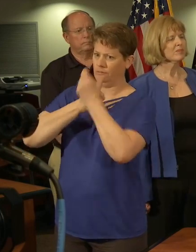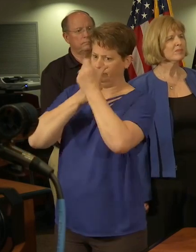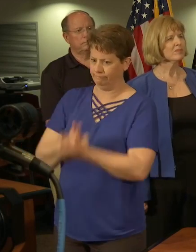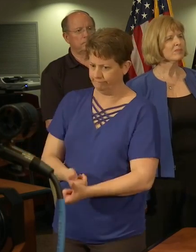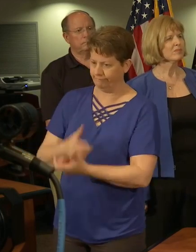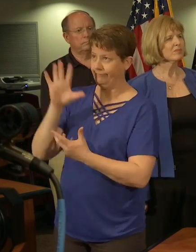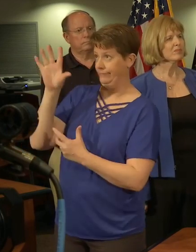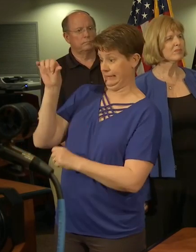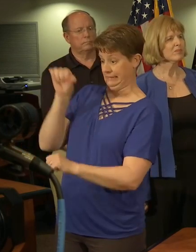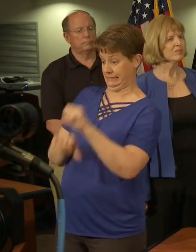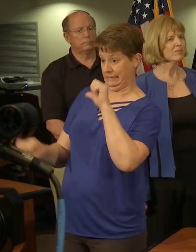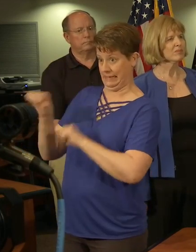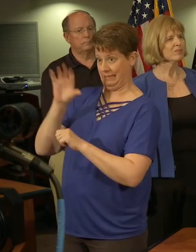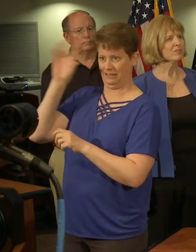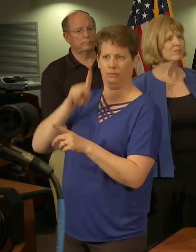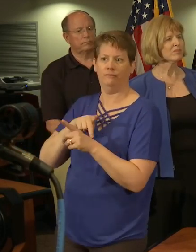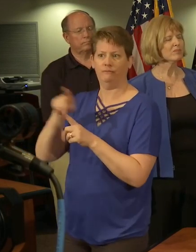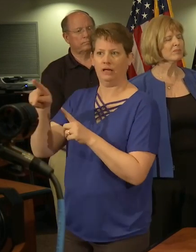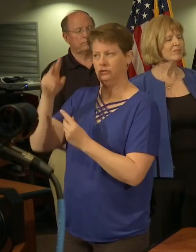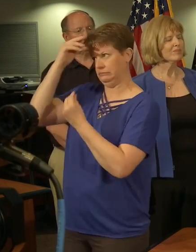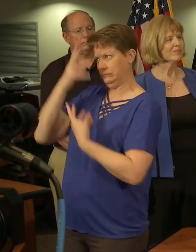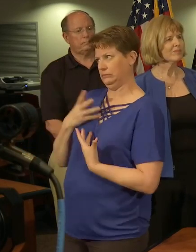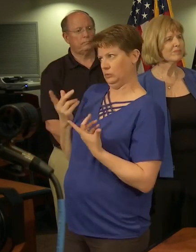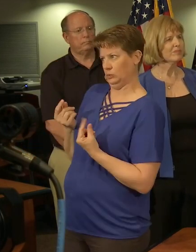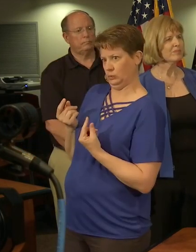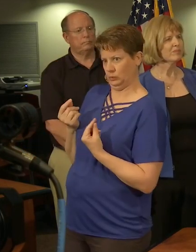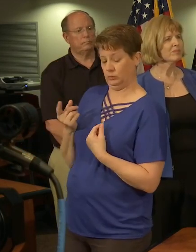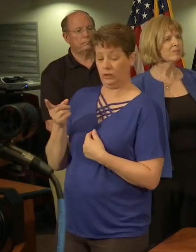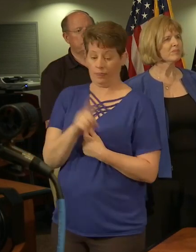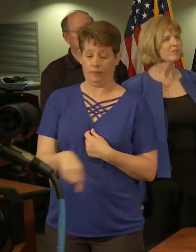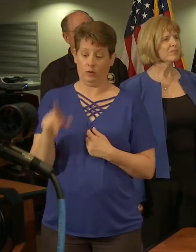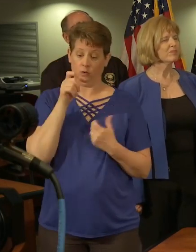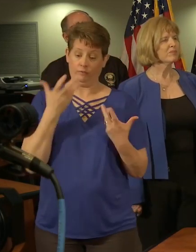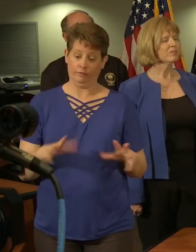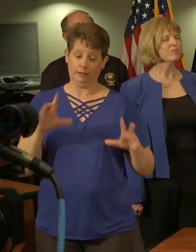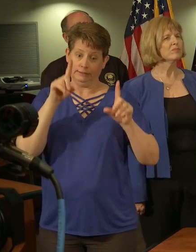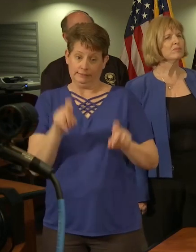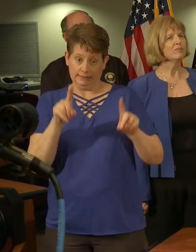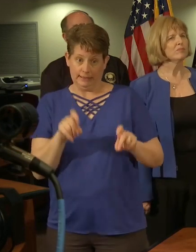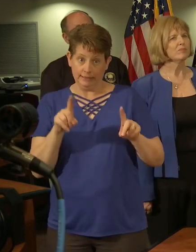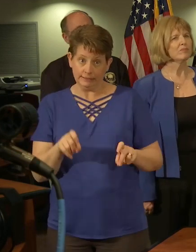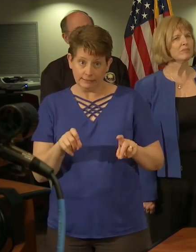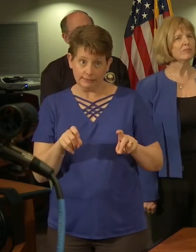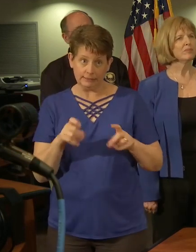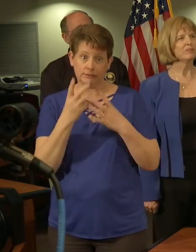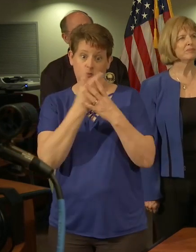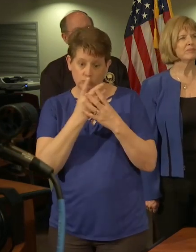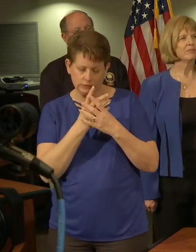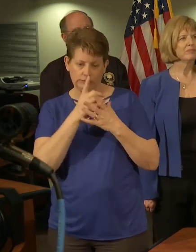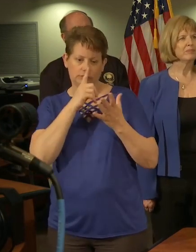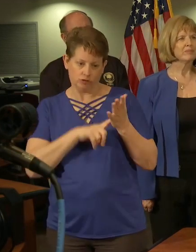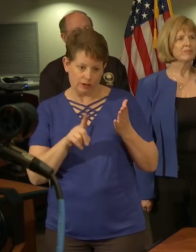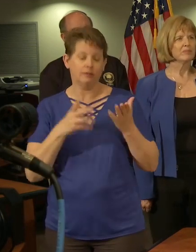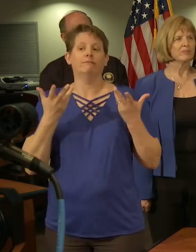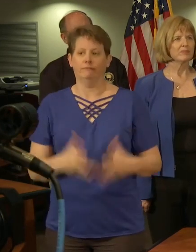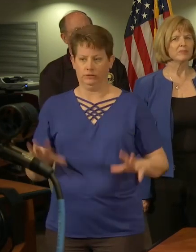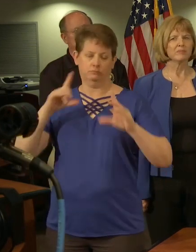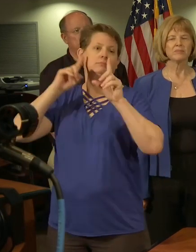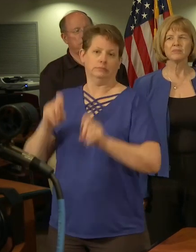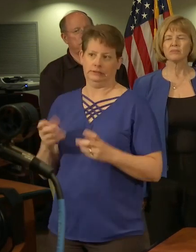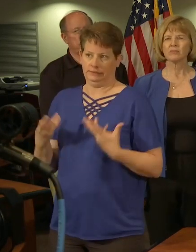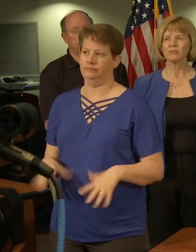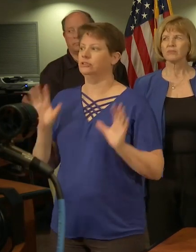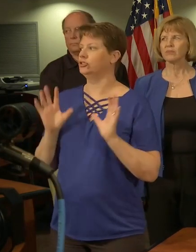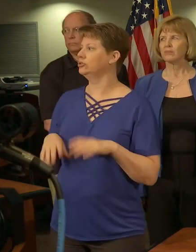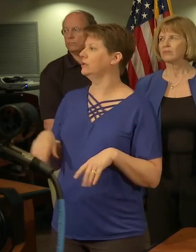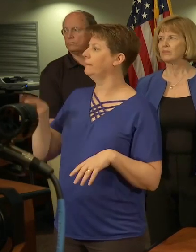the science and to the professionals, and all those who have been screened that indicate they should be tested have been to date.